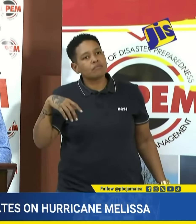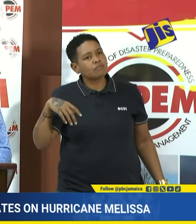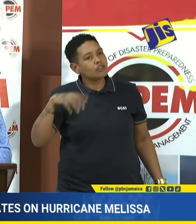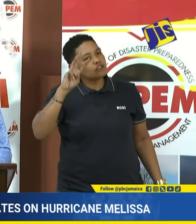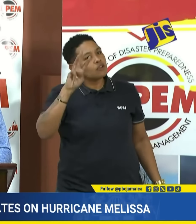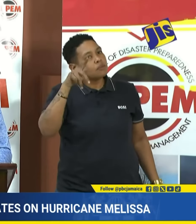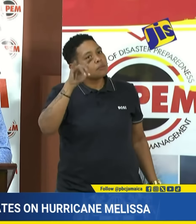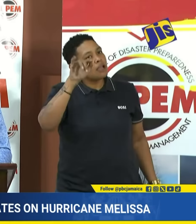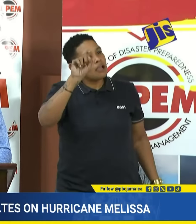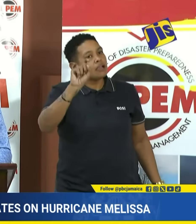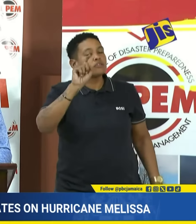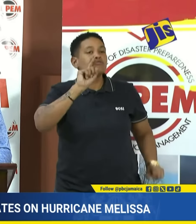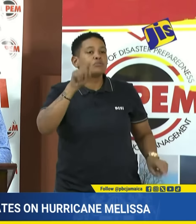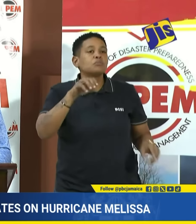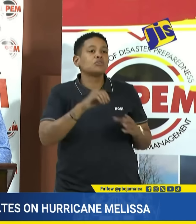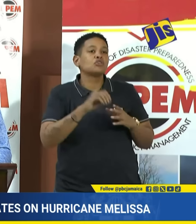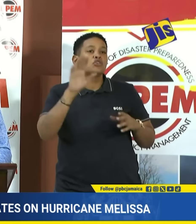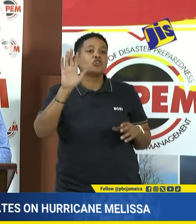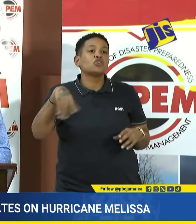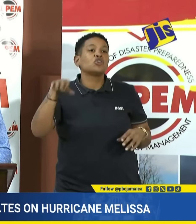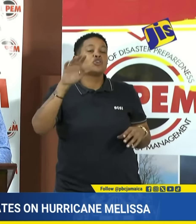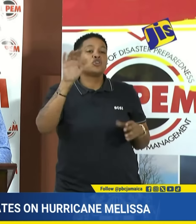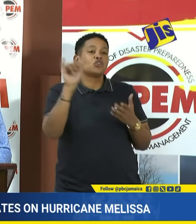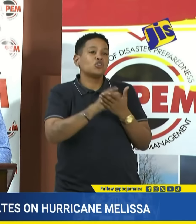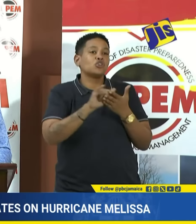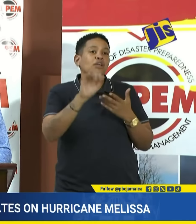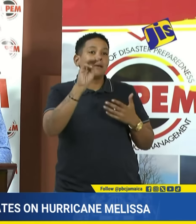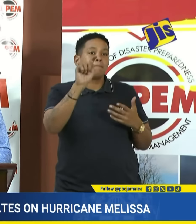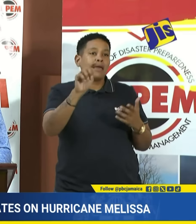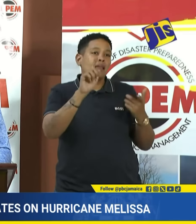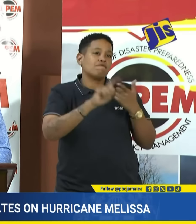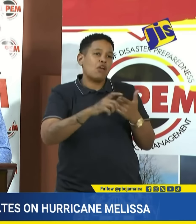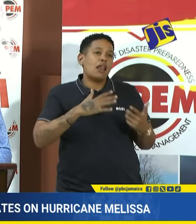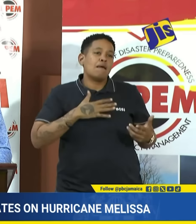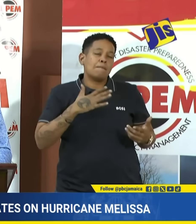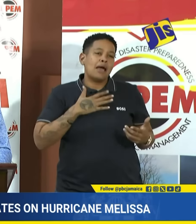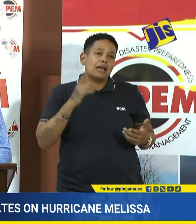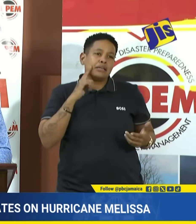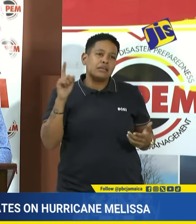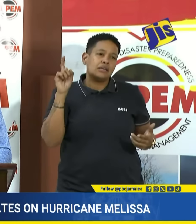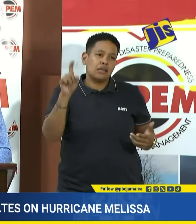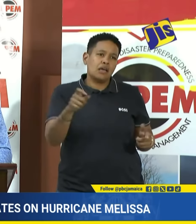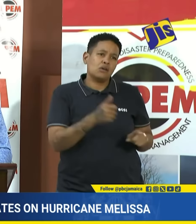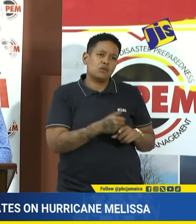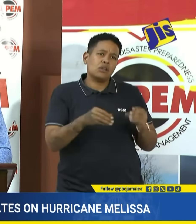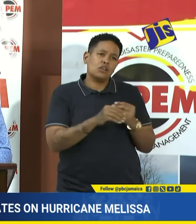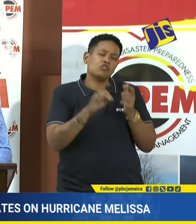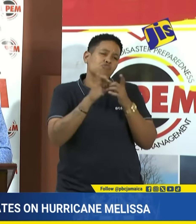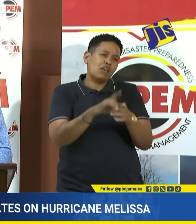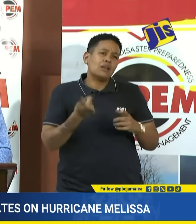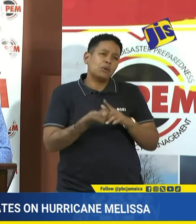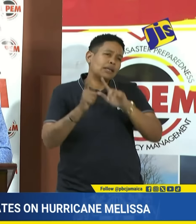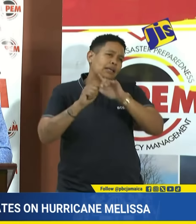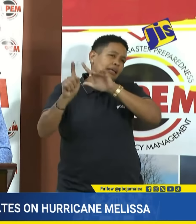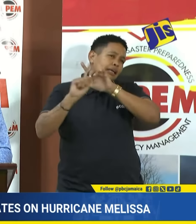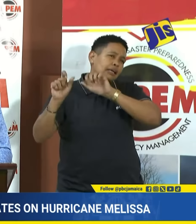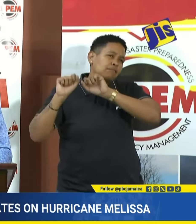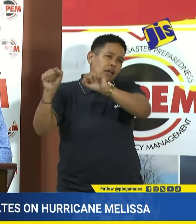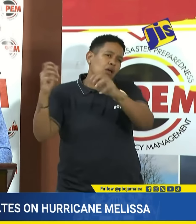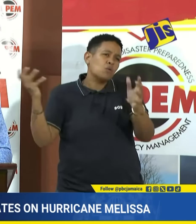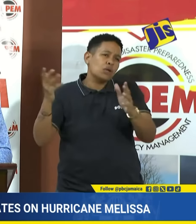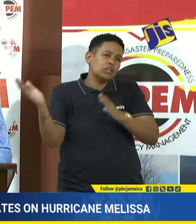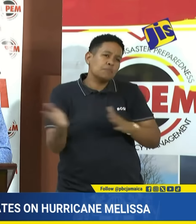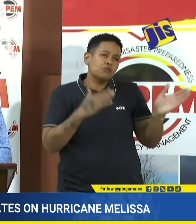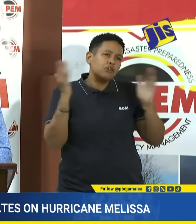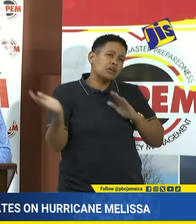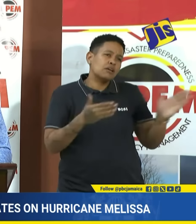WPIX reporter in New York, she's a meteorologist friend of mine. She was asking about evacuations. What are